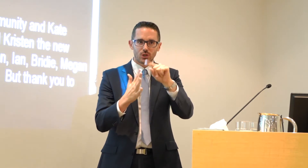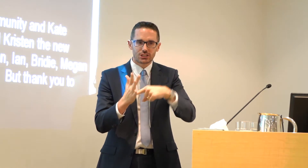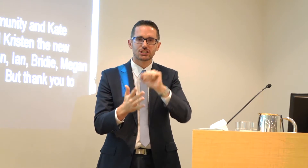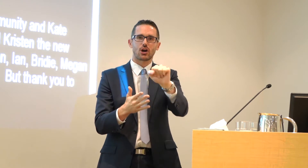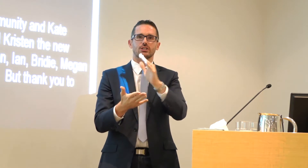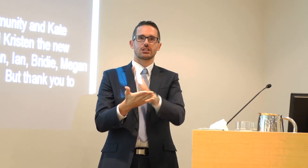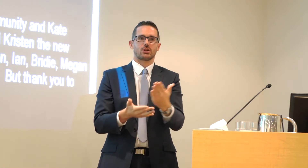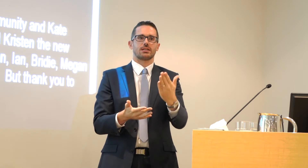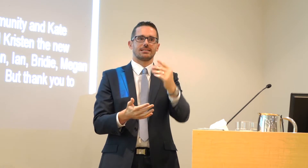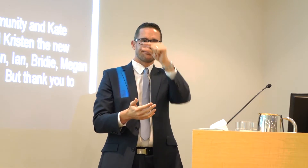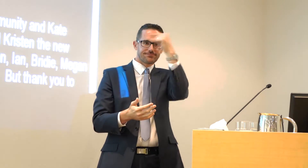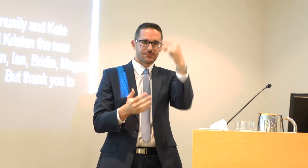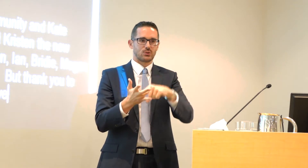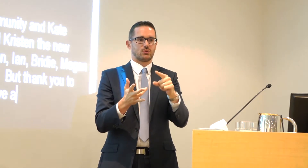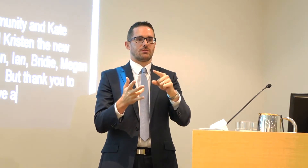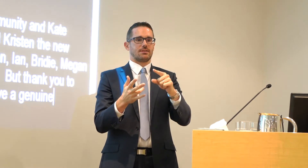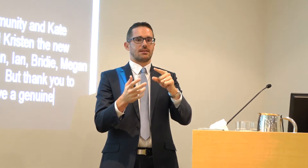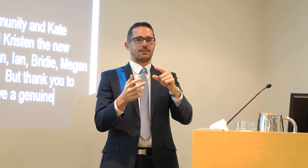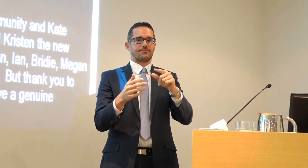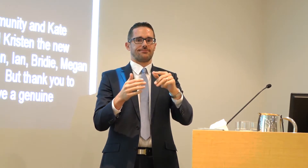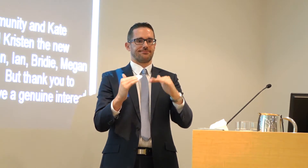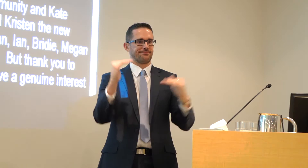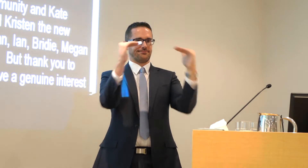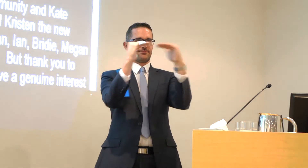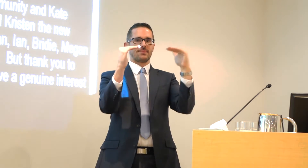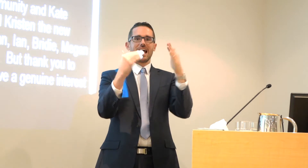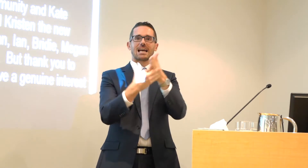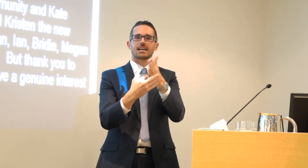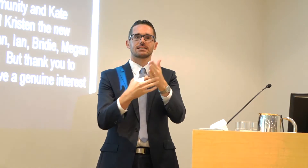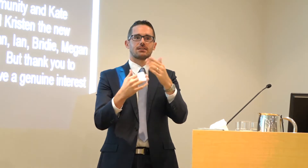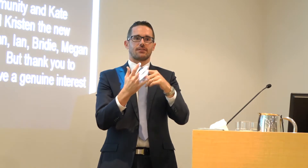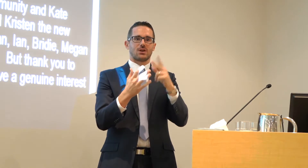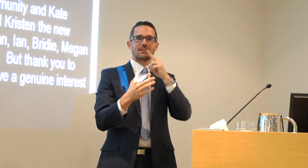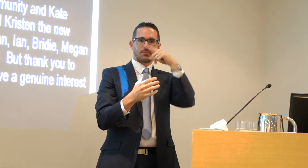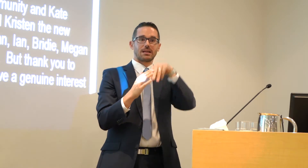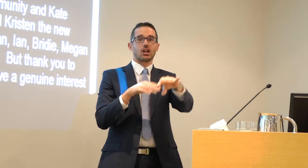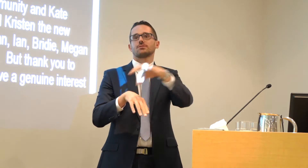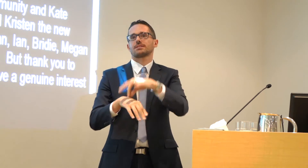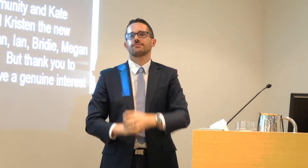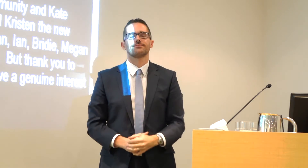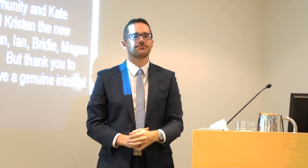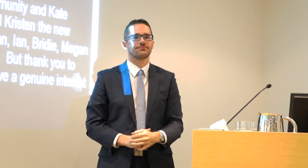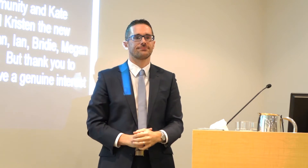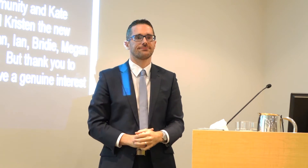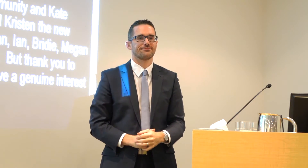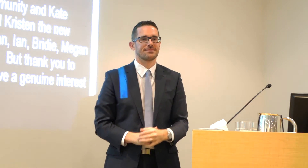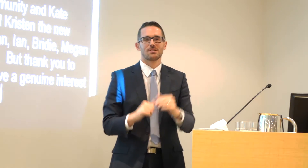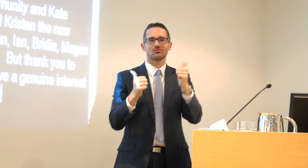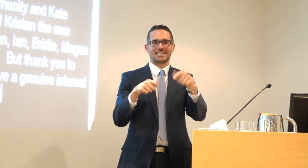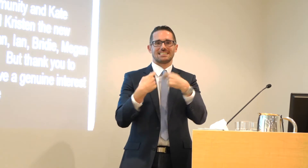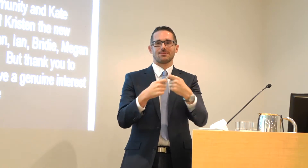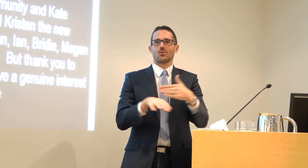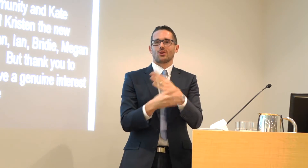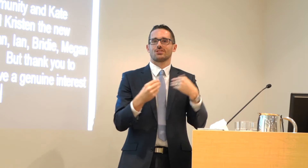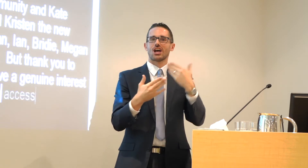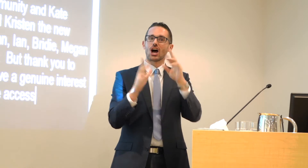we can see you have a genuine interest and a genuine desire to see the deaf community have access to health